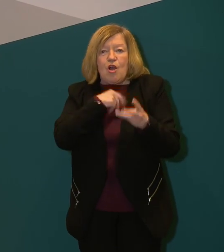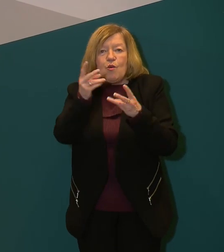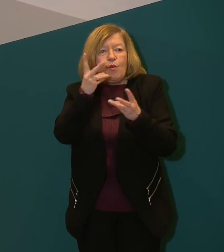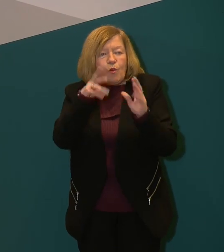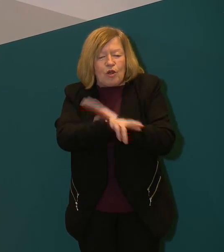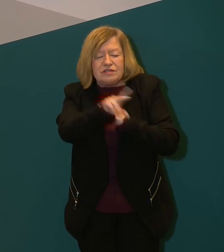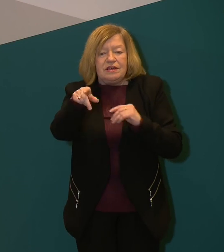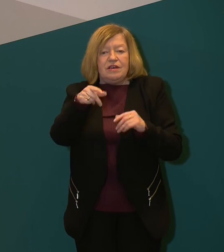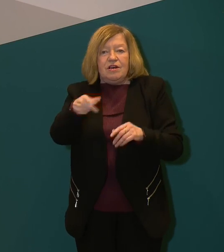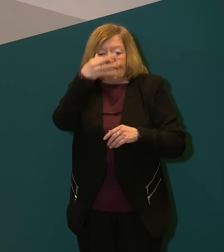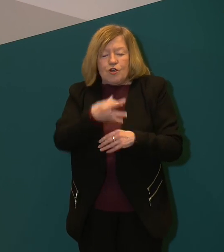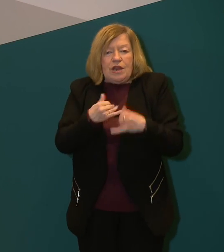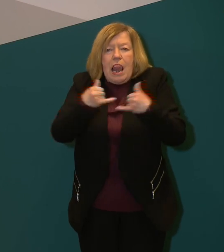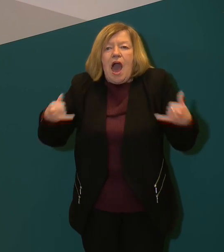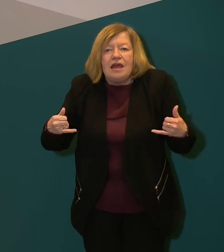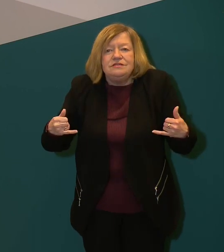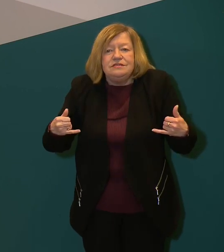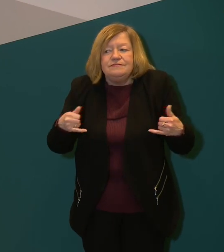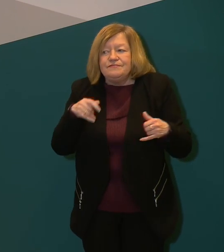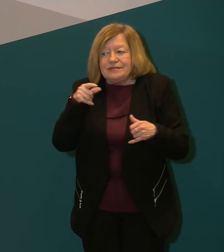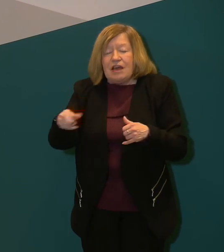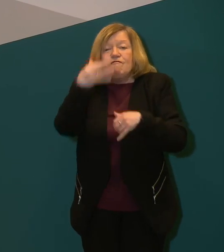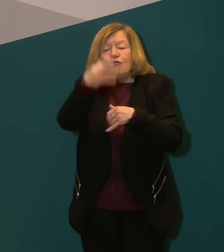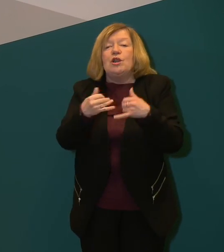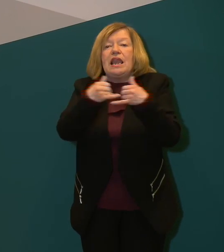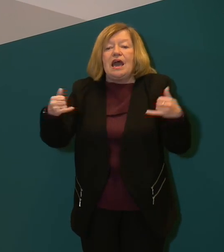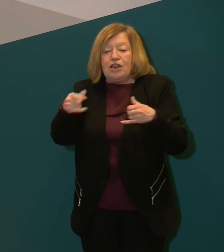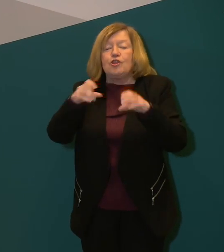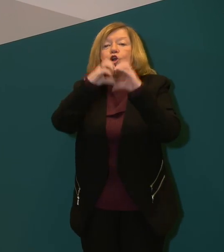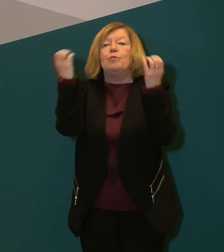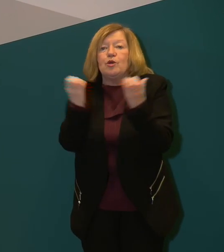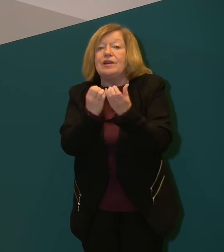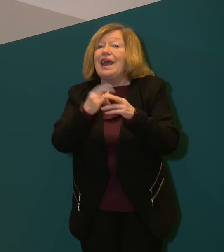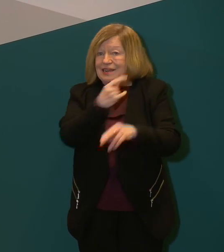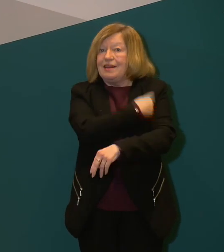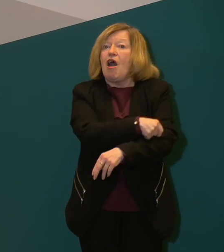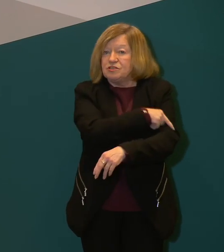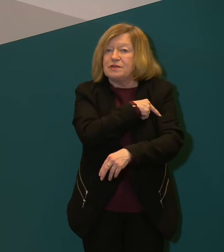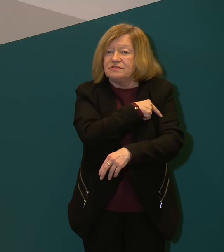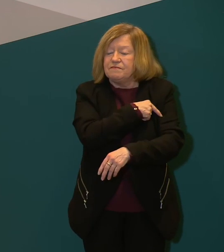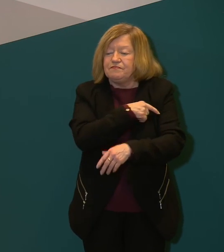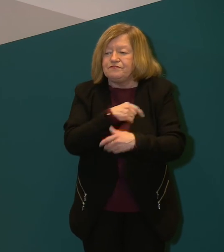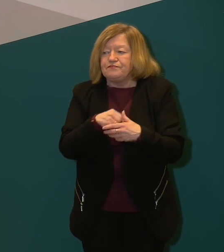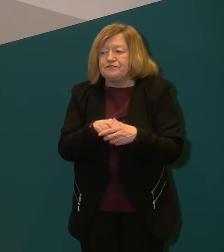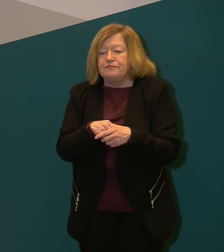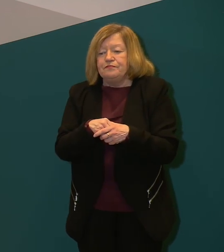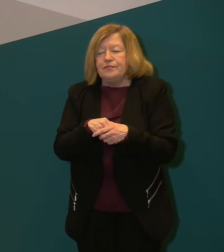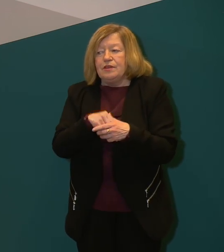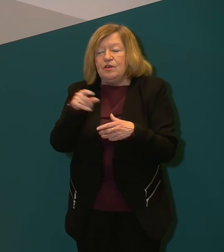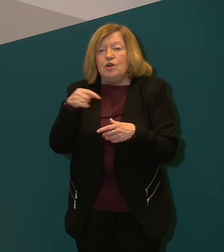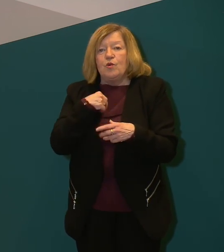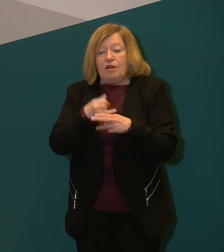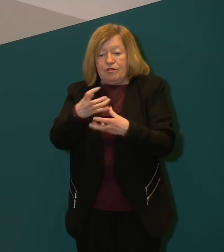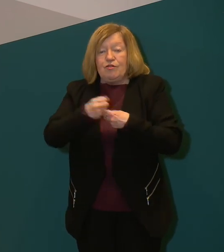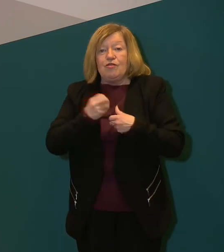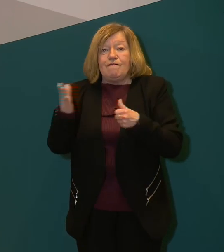behalfs at the front line. And that's in the front line in the community and in hospitals. So the moment we were in receipt of